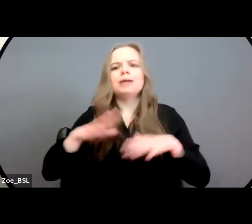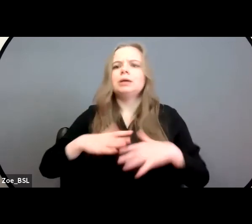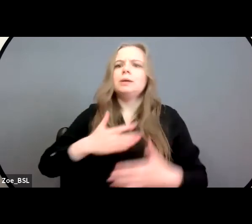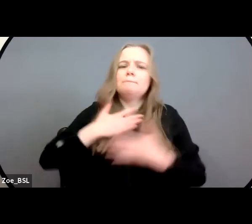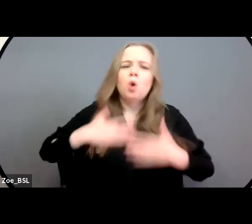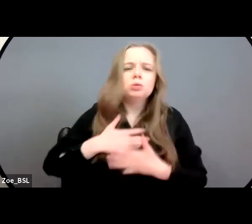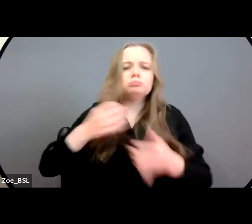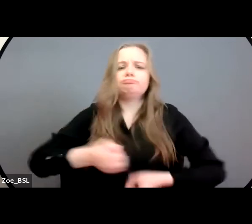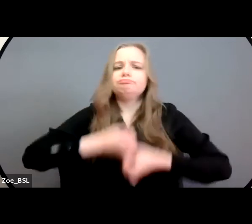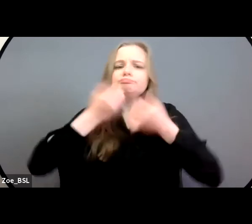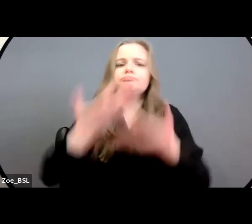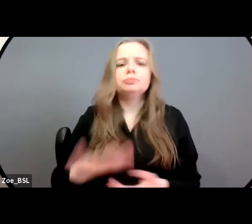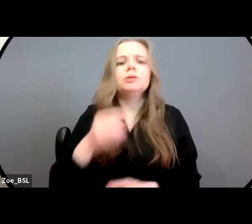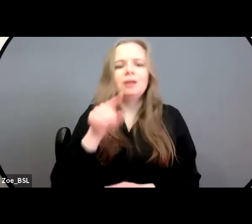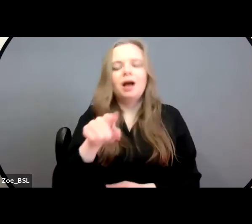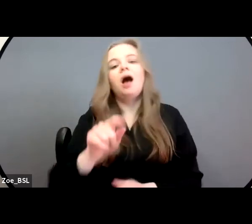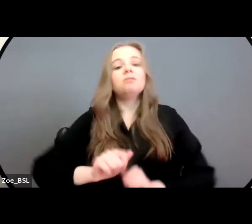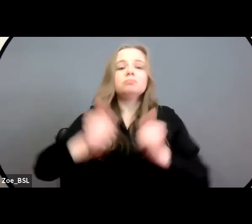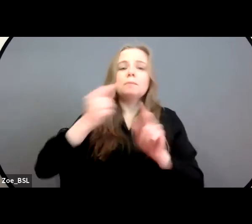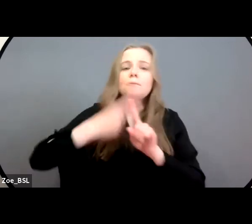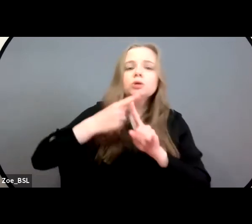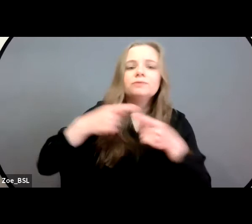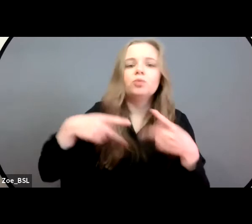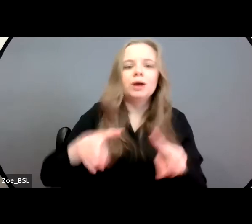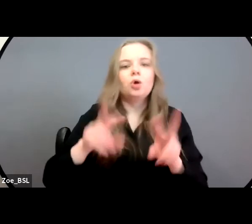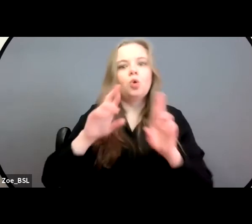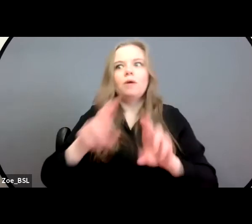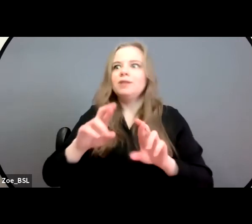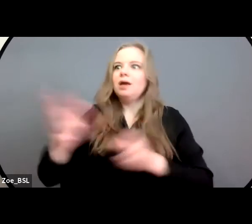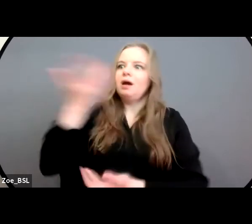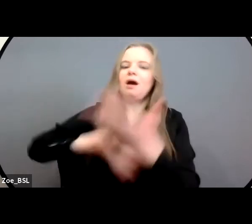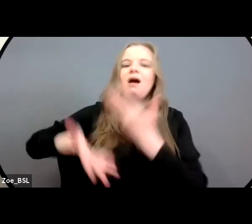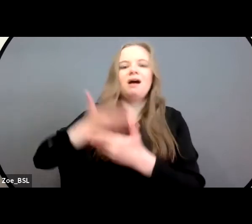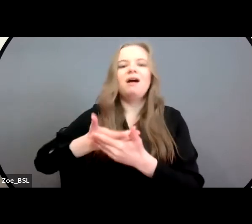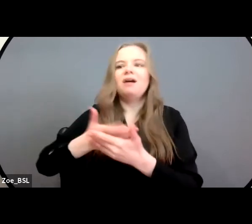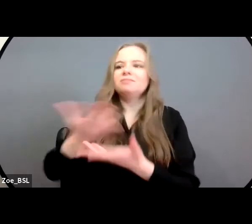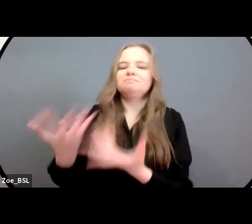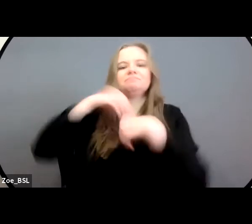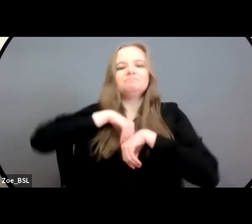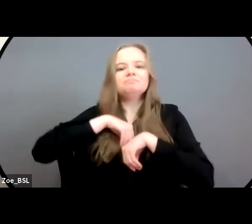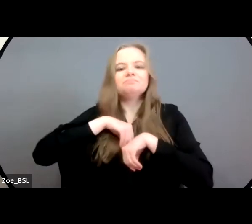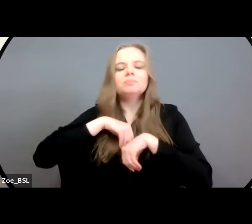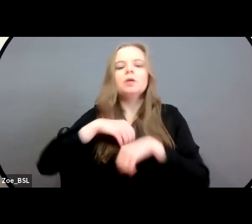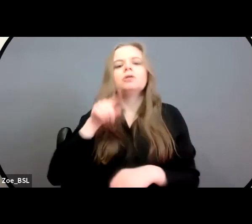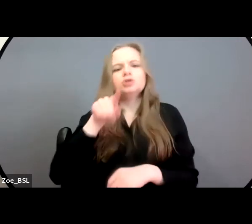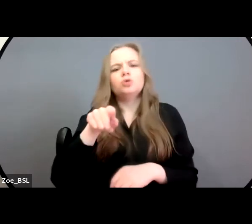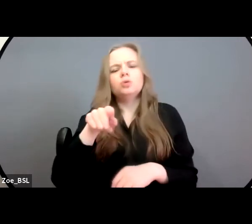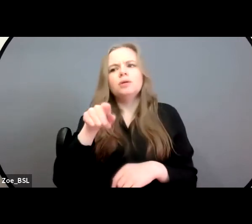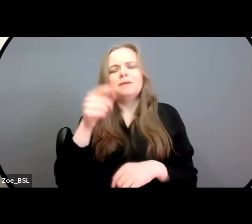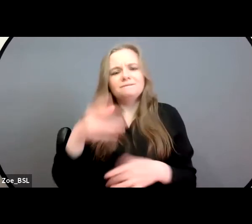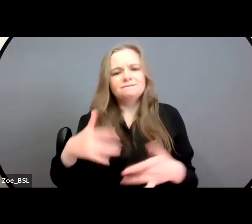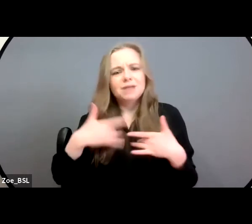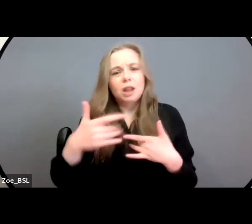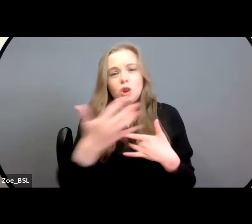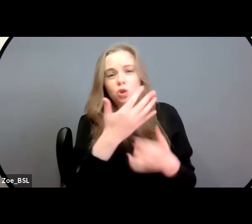in a good way, and hopefully for them to be heard." And I think that's quite a reflection on what many of the respondents